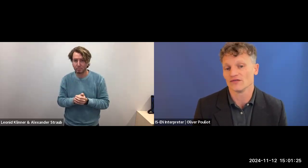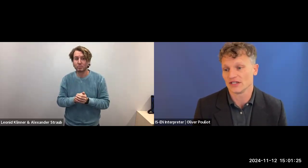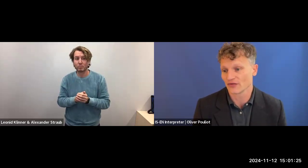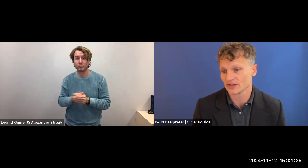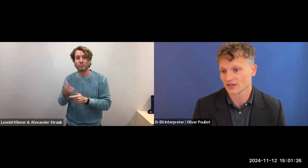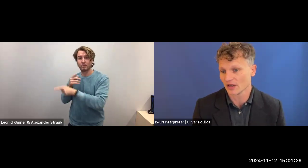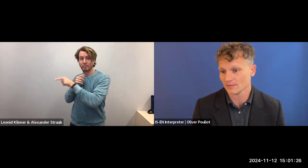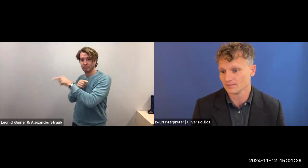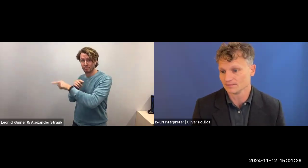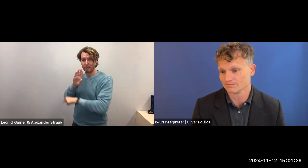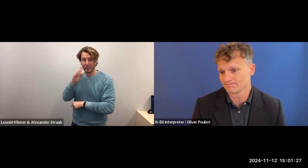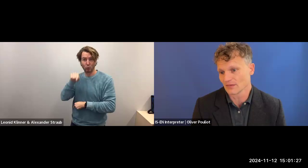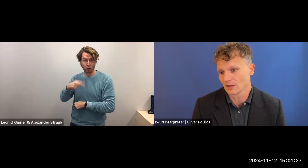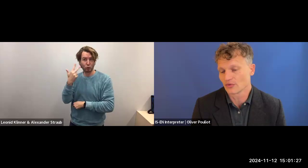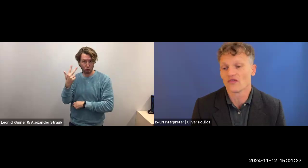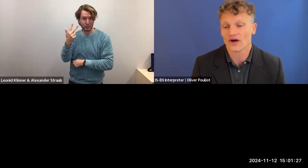stories of different